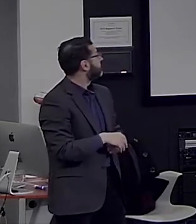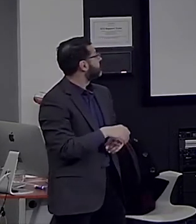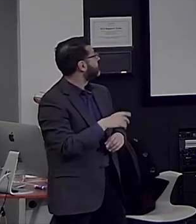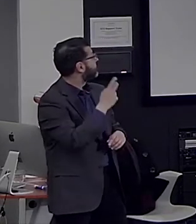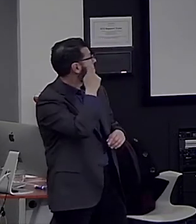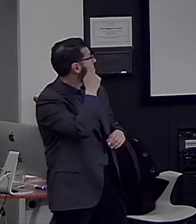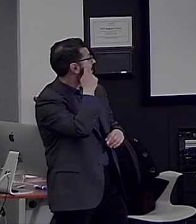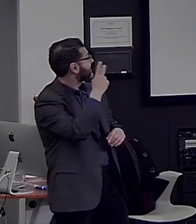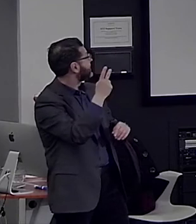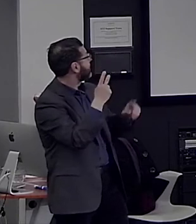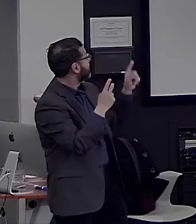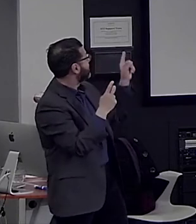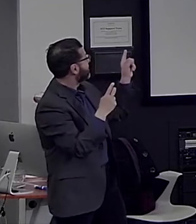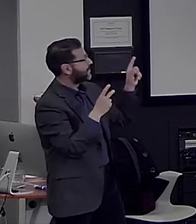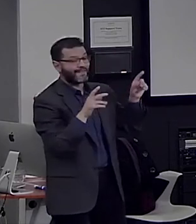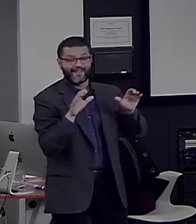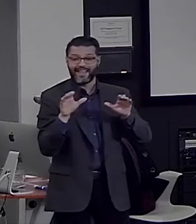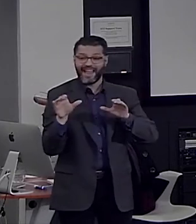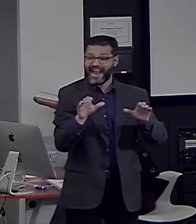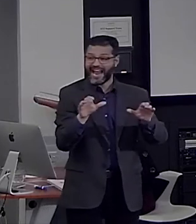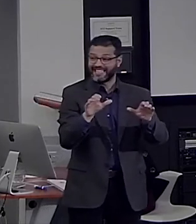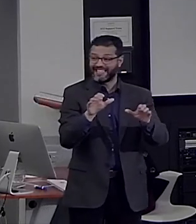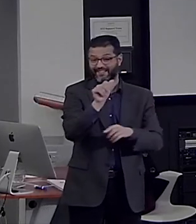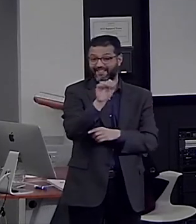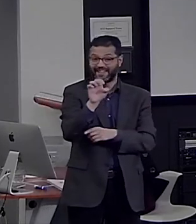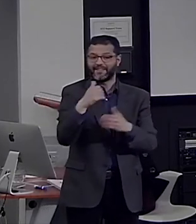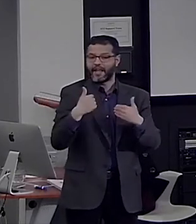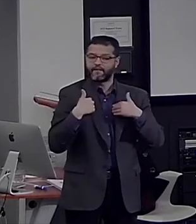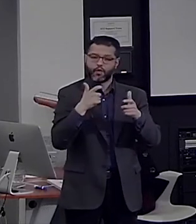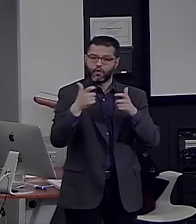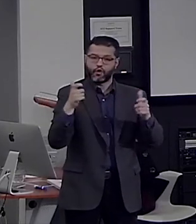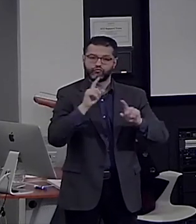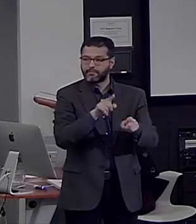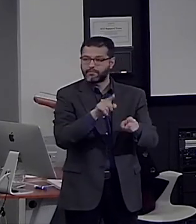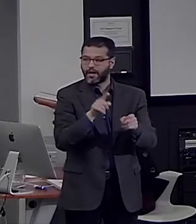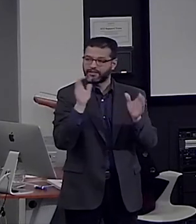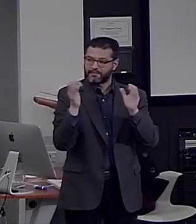are have this larger response as compared to the controls